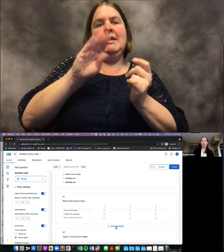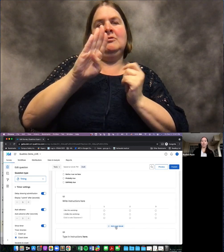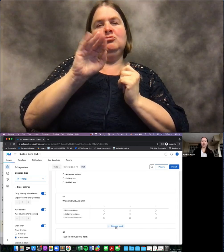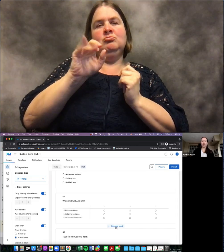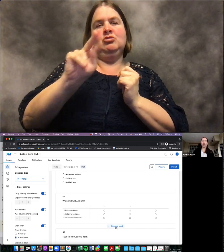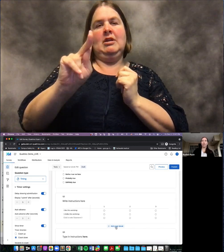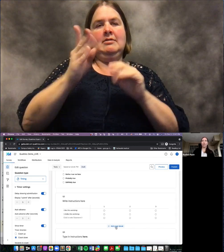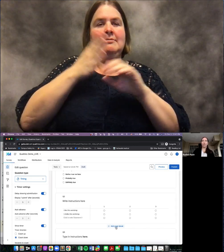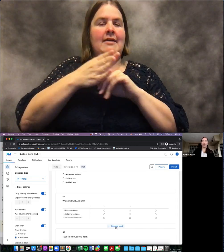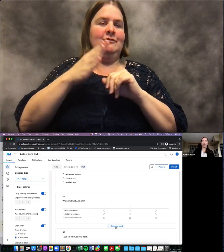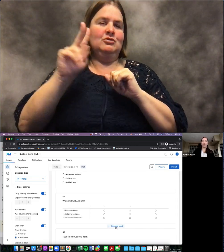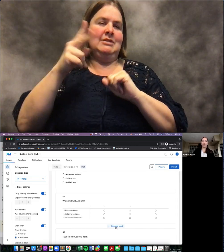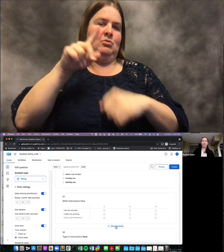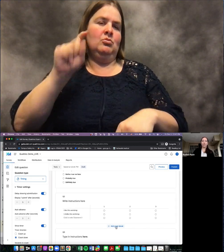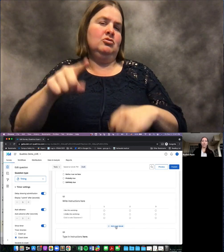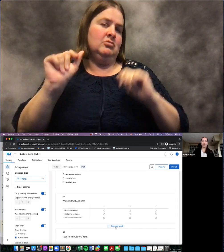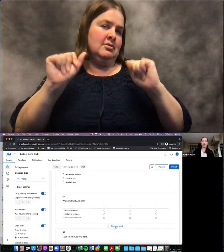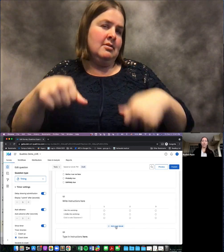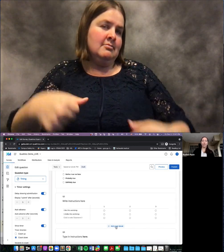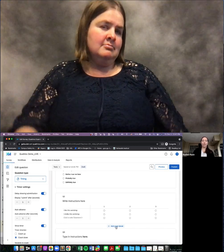2.